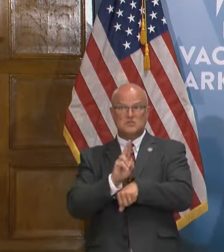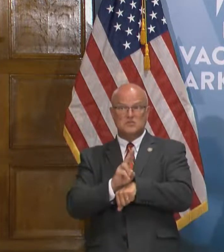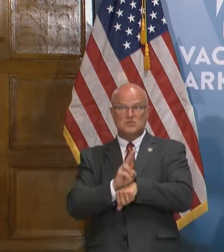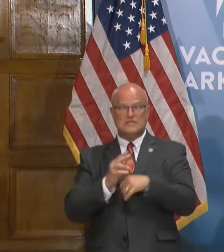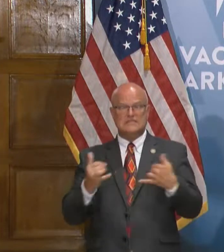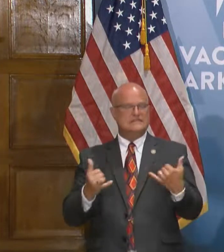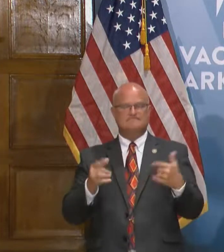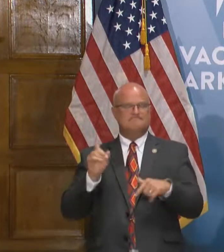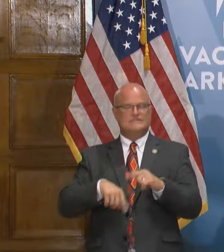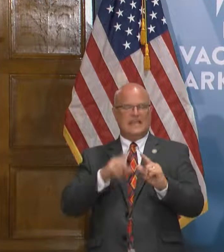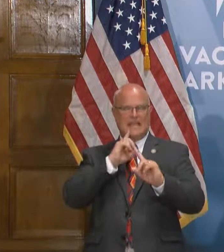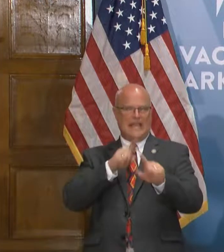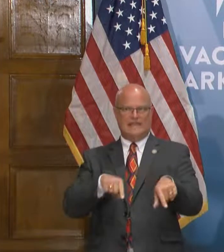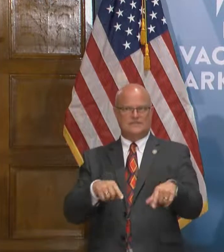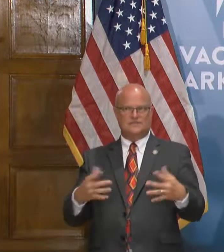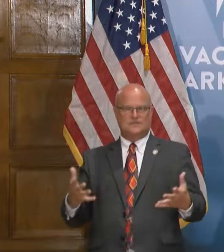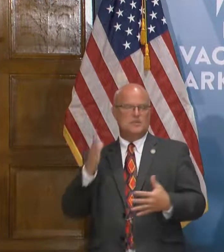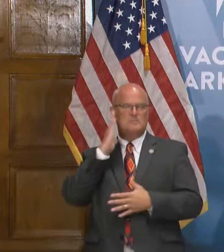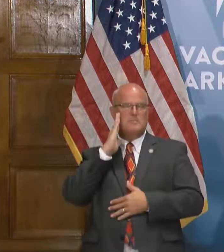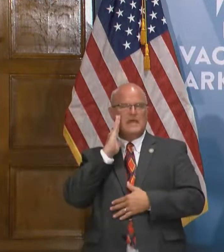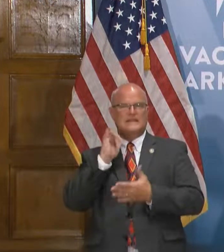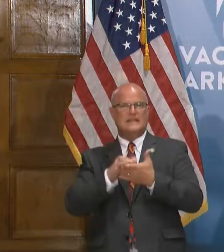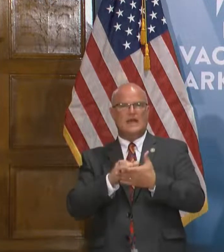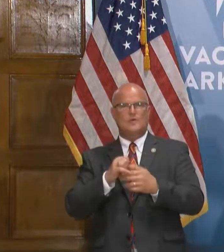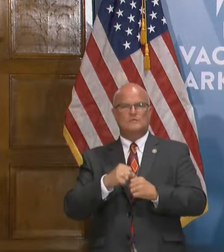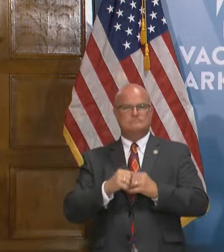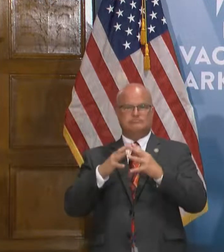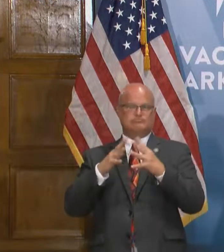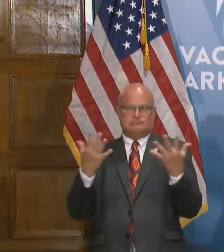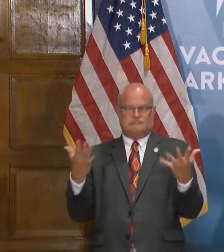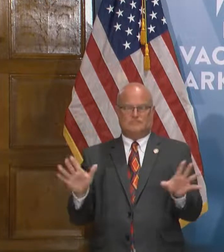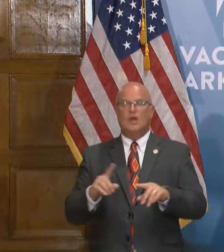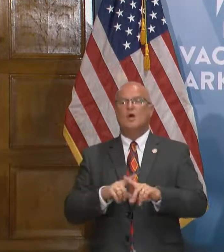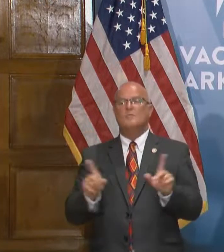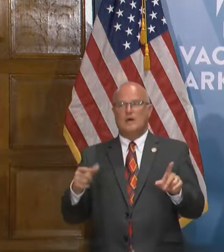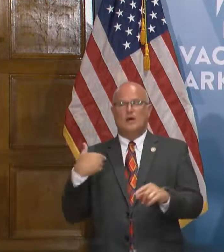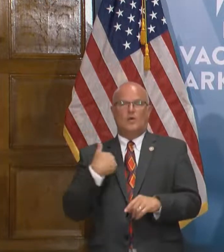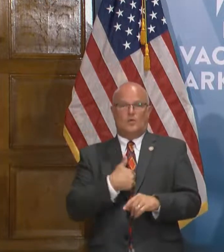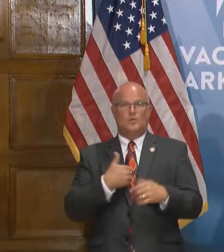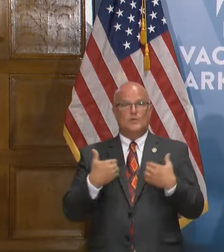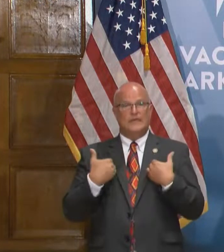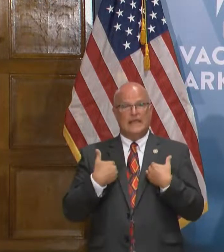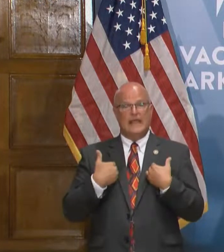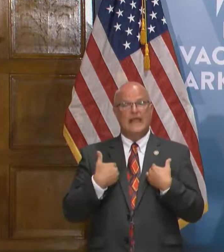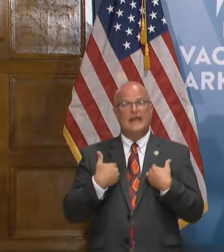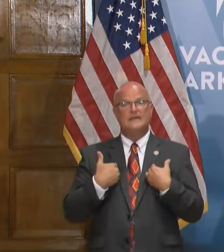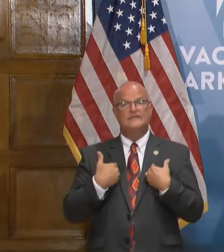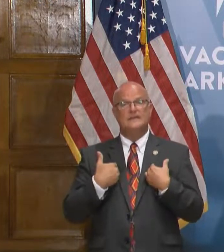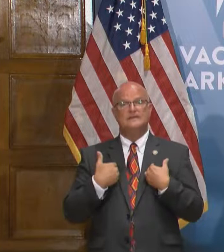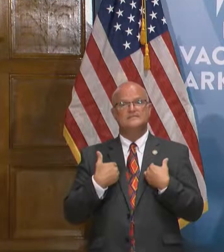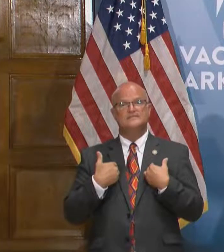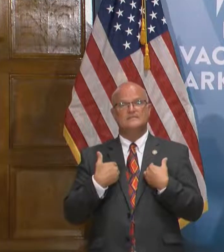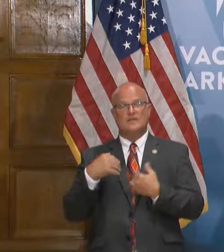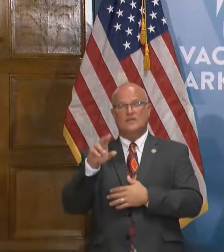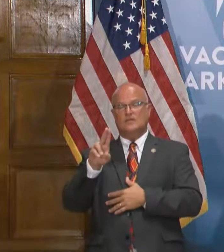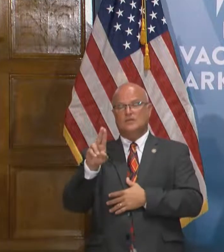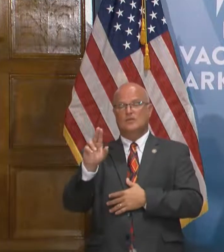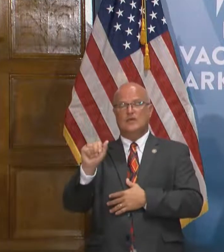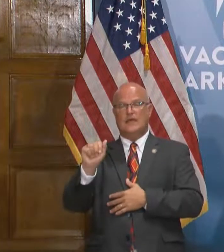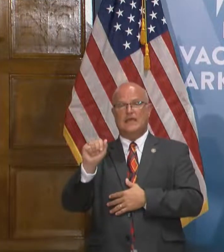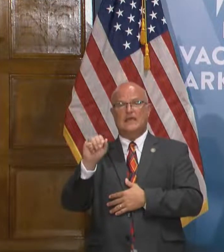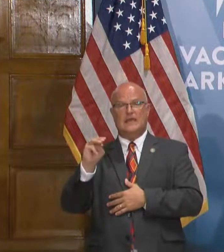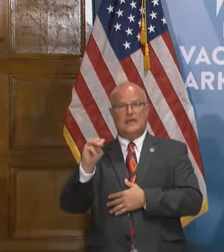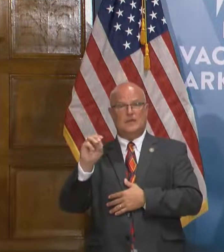At this time, I couldn't give you a certain number of beds that will create, but we have UAMS